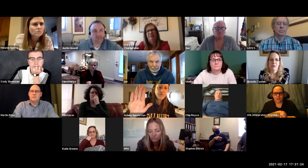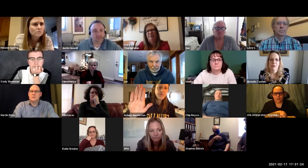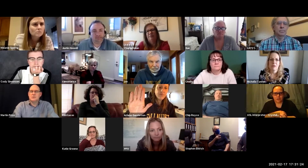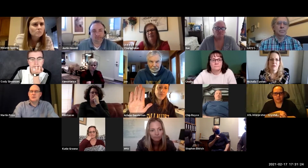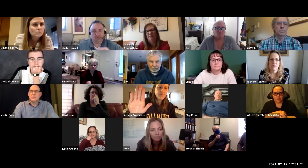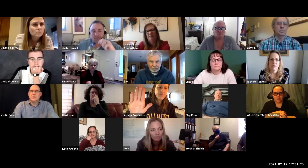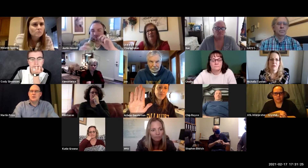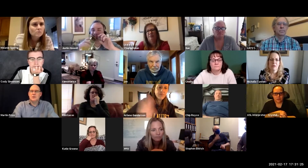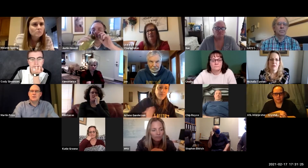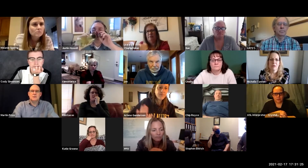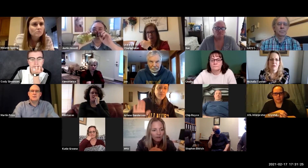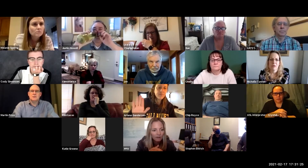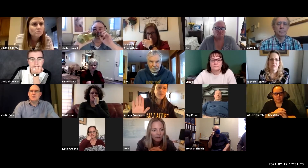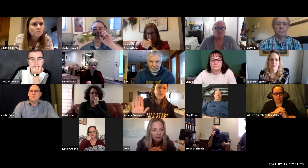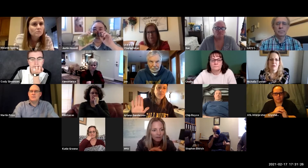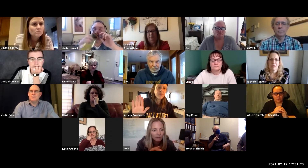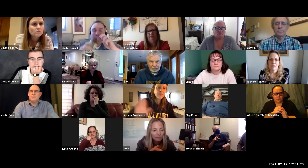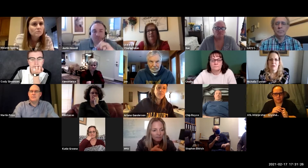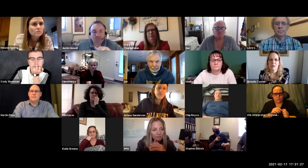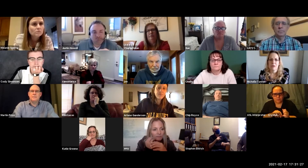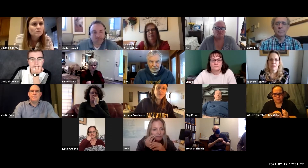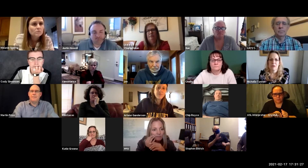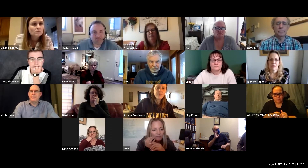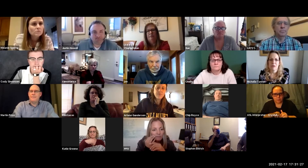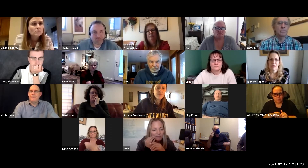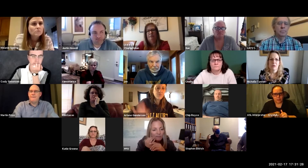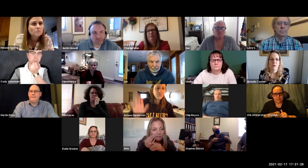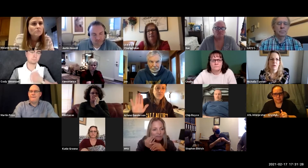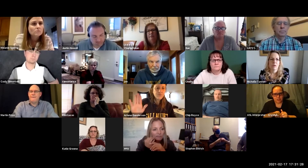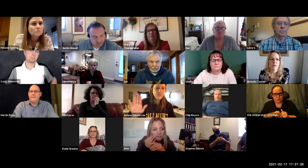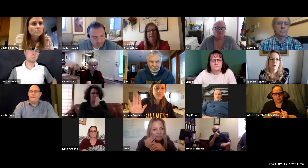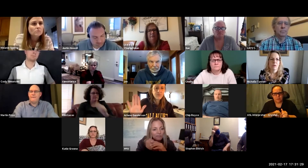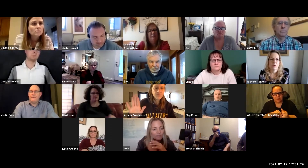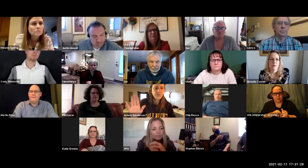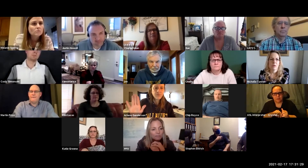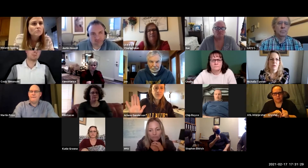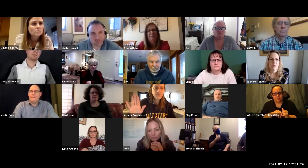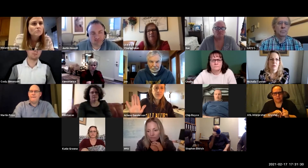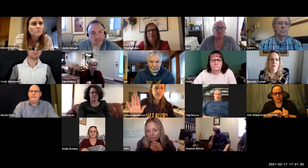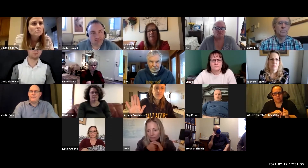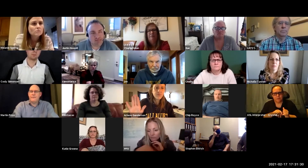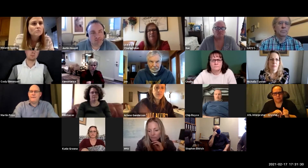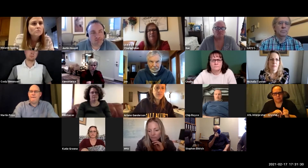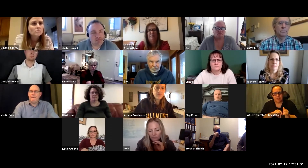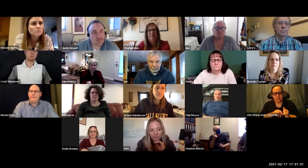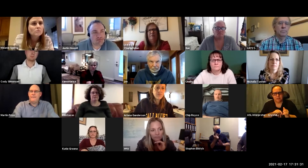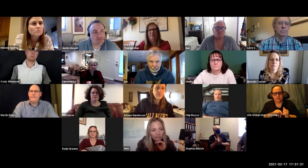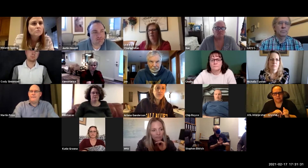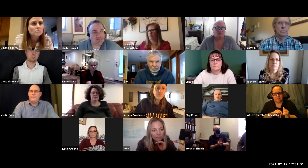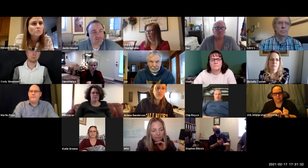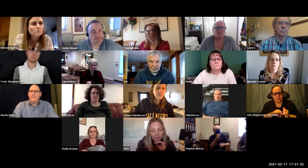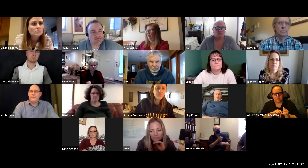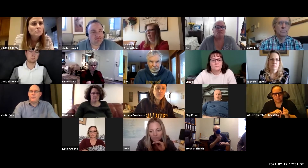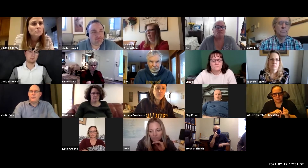I'm not sure when you vote if Martin Price is the chairperson, but I think that could be a conflict